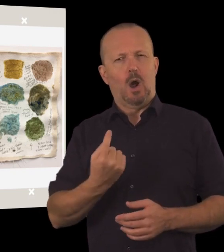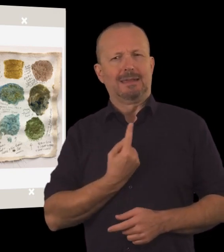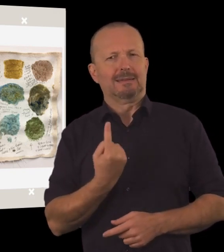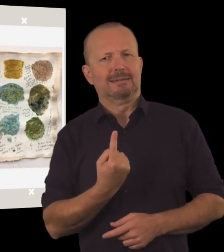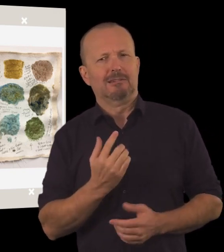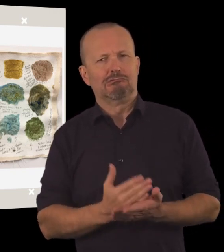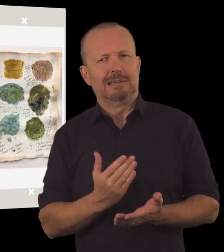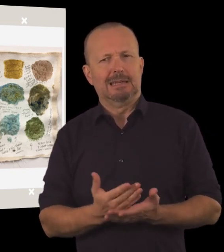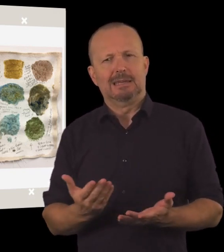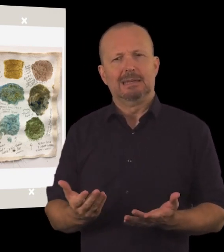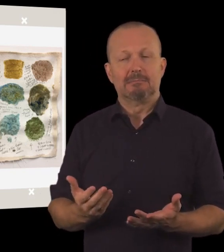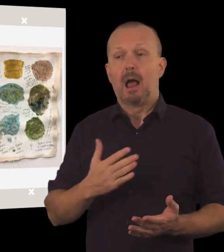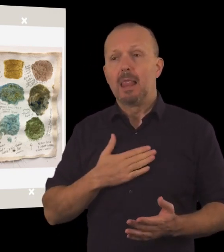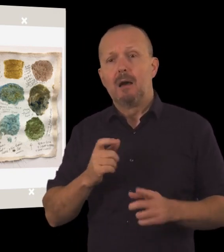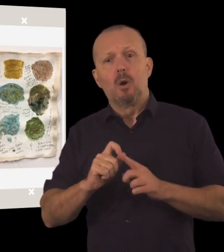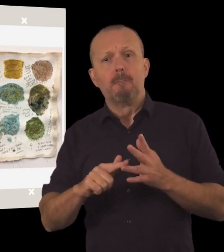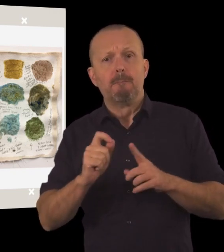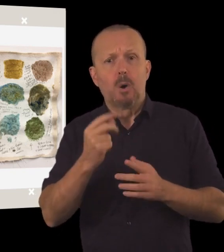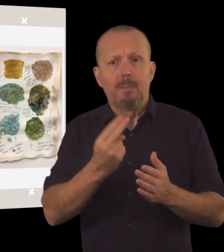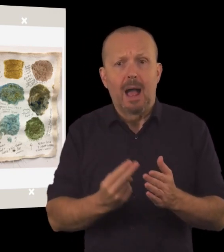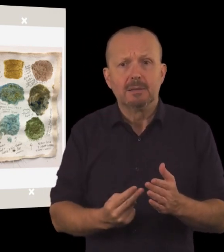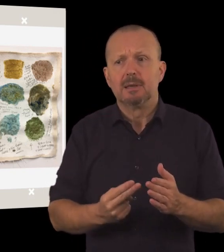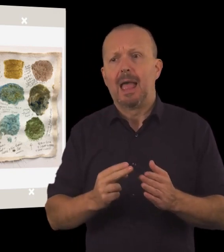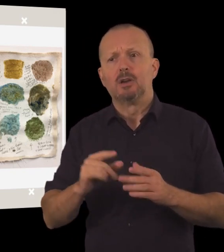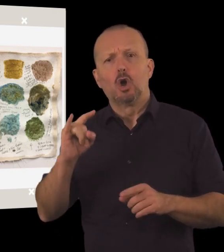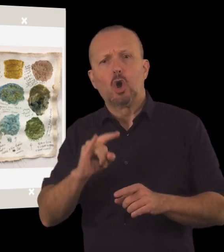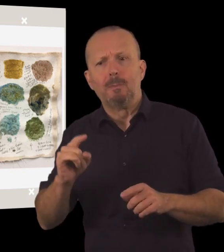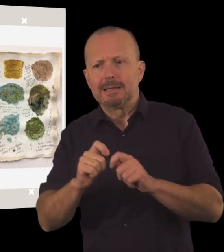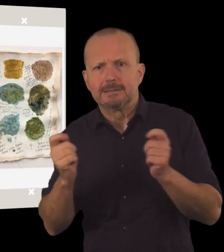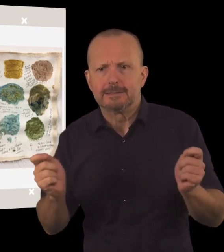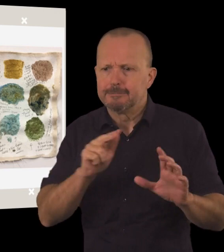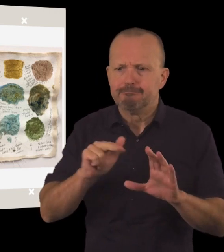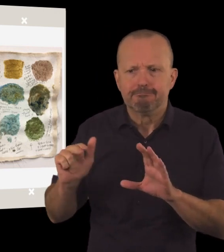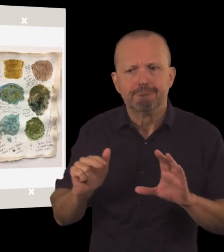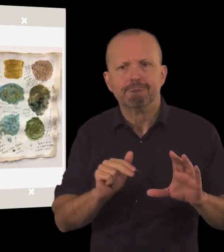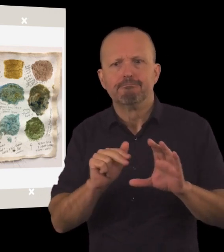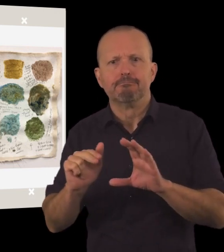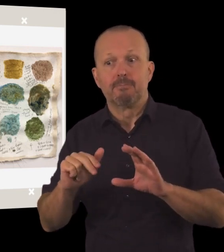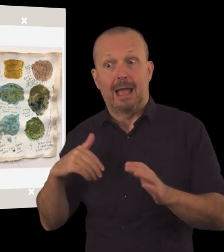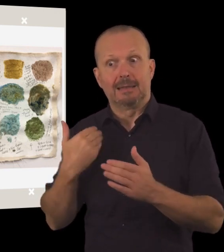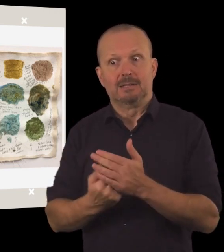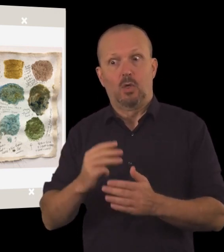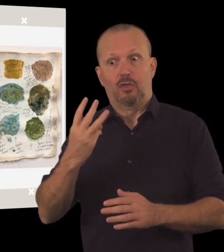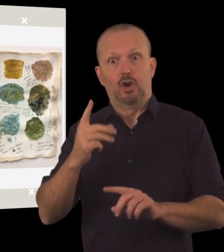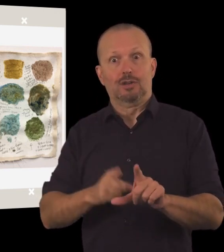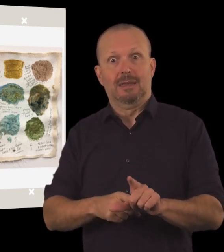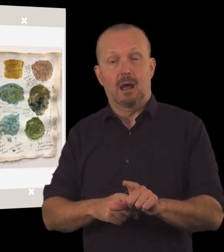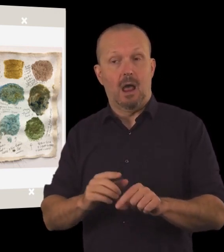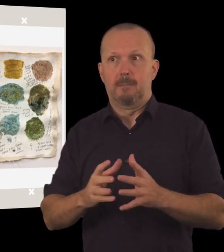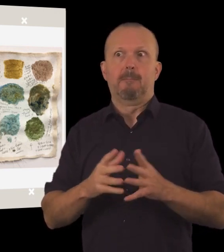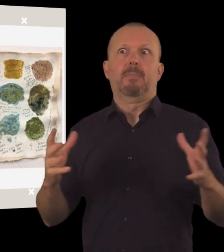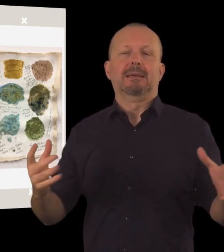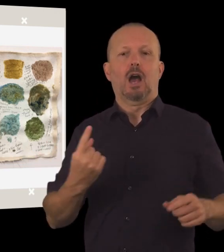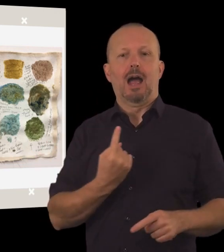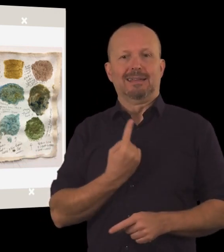didn't really have an identity either. I loved pop art and painting comic series until I got into my third year and I